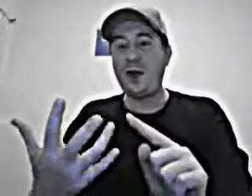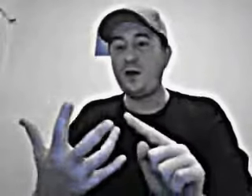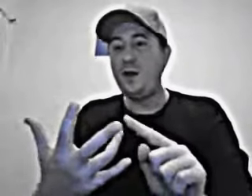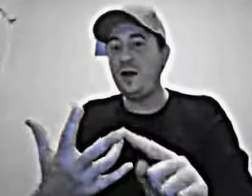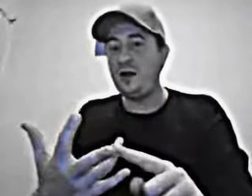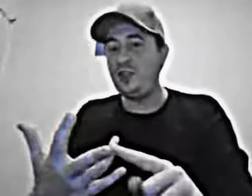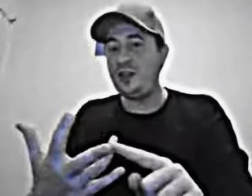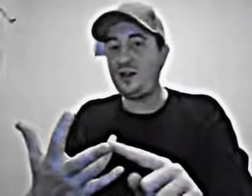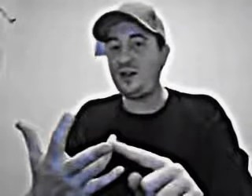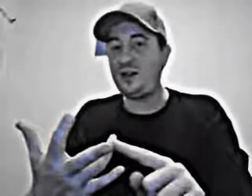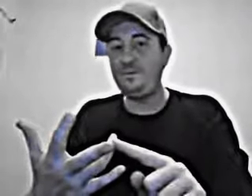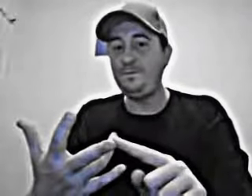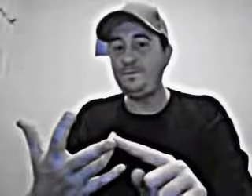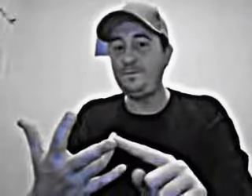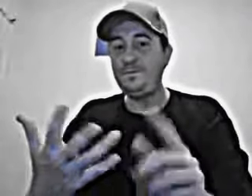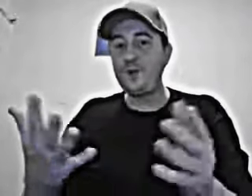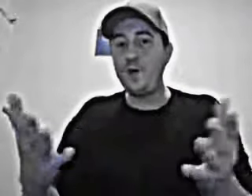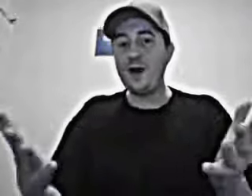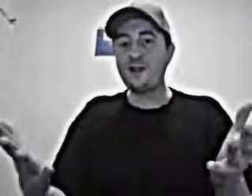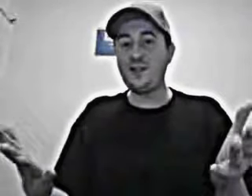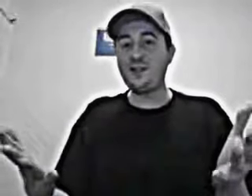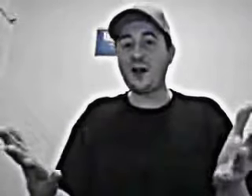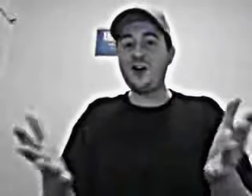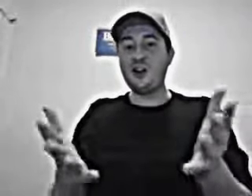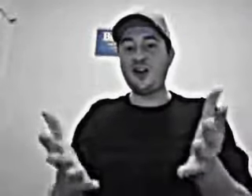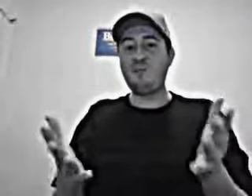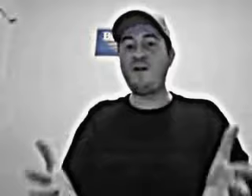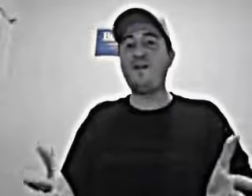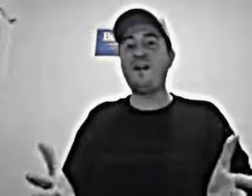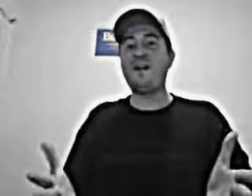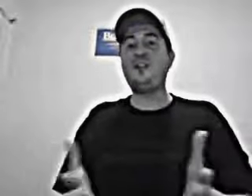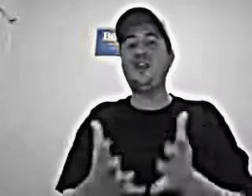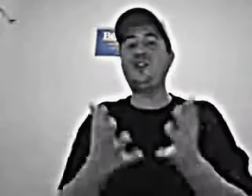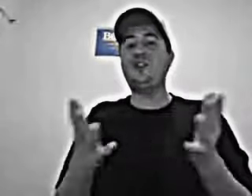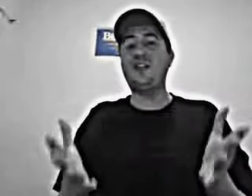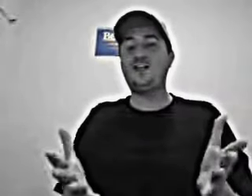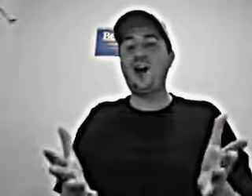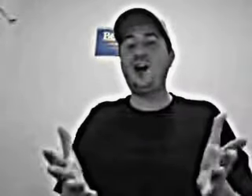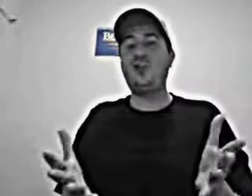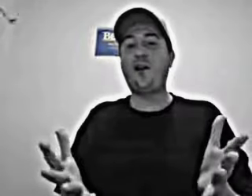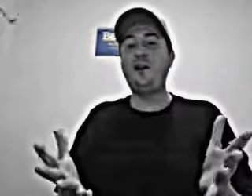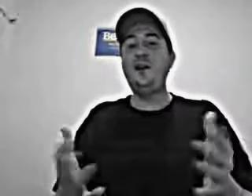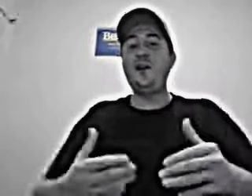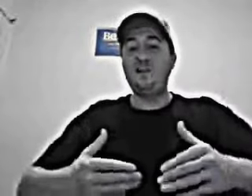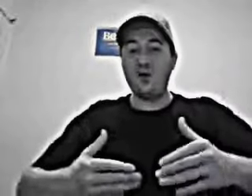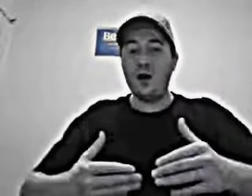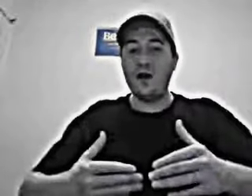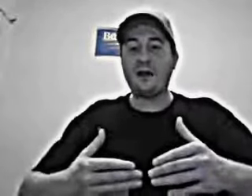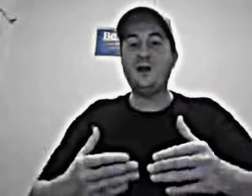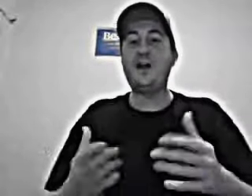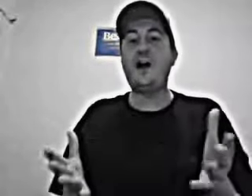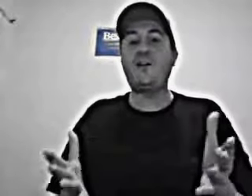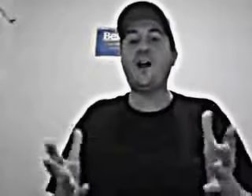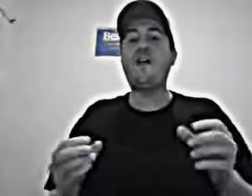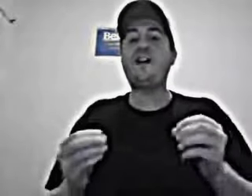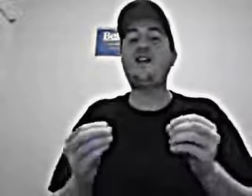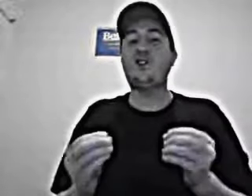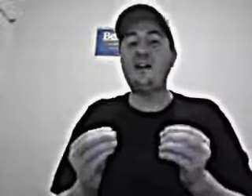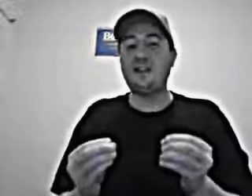care education what else is there you're against my fucking education you're against my health care if we all had good health care that increases